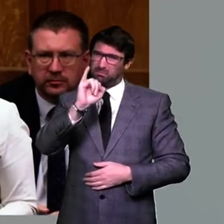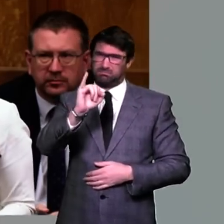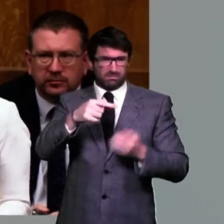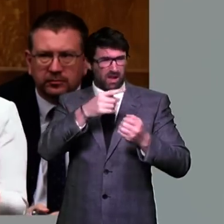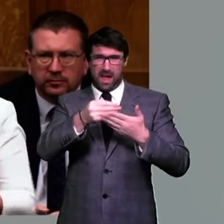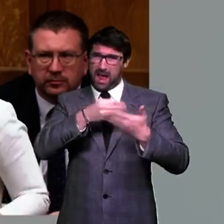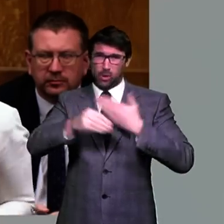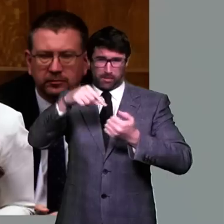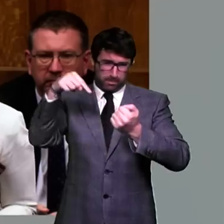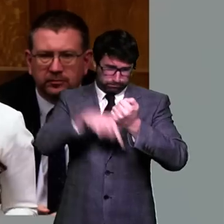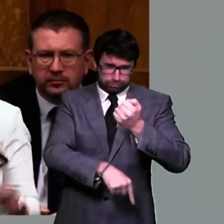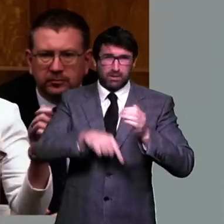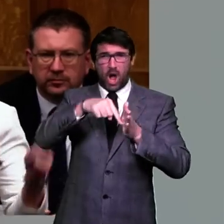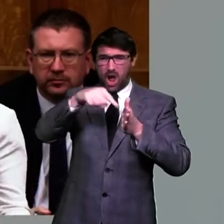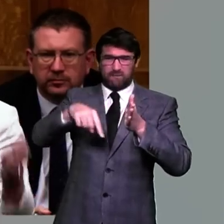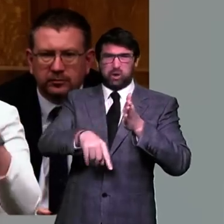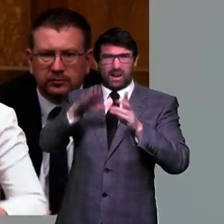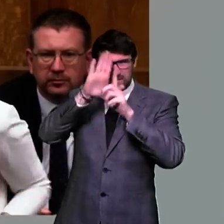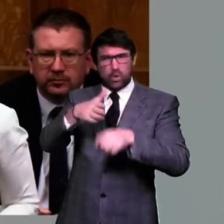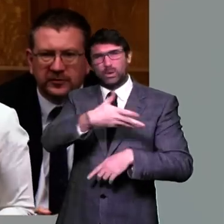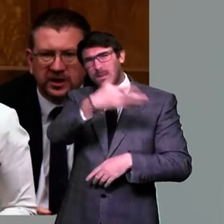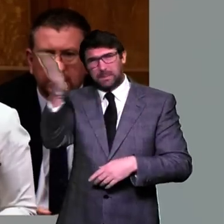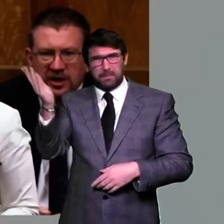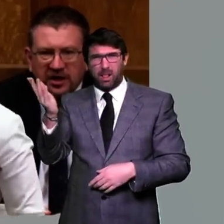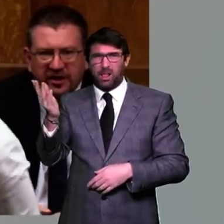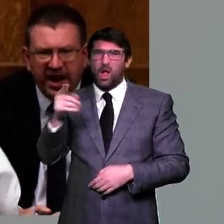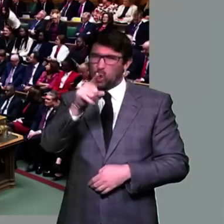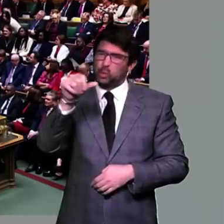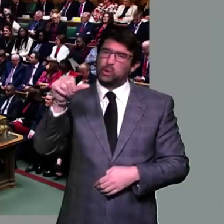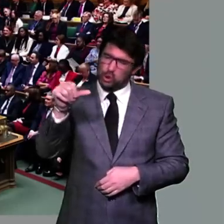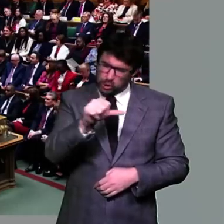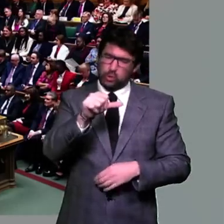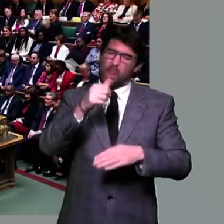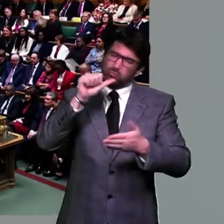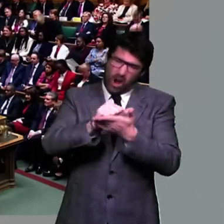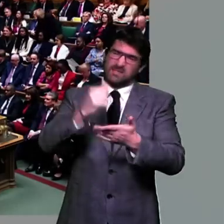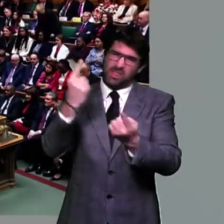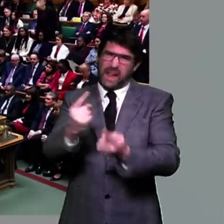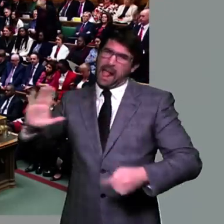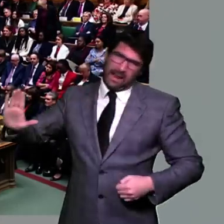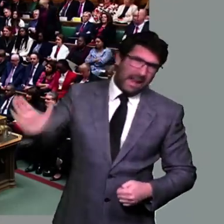don't want it, or will she do the decent thing and go and call a general election?